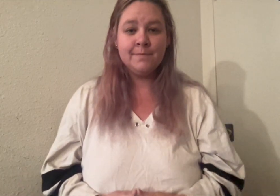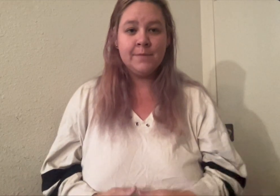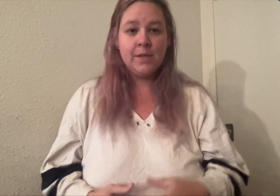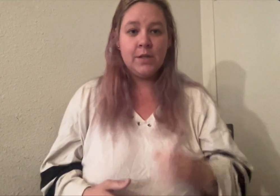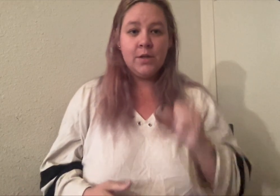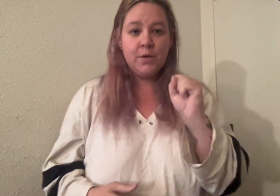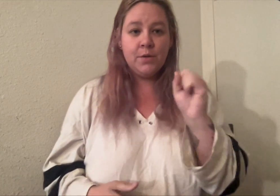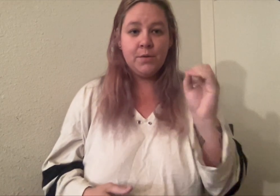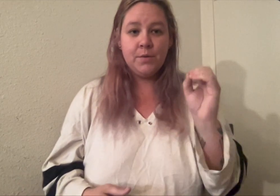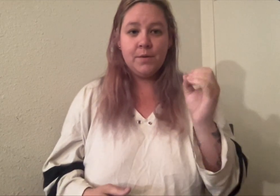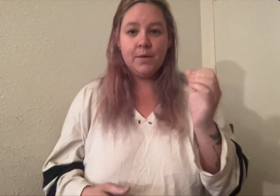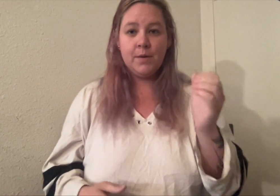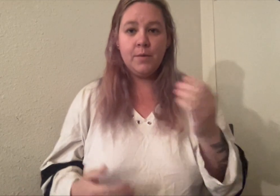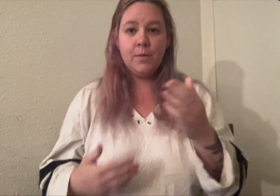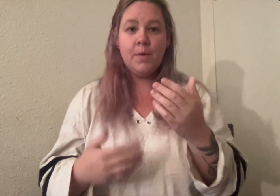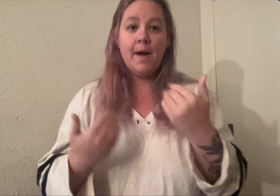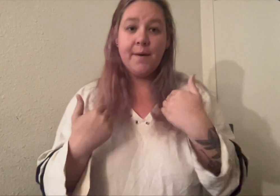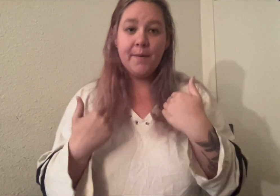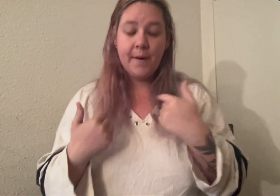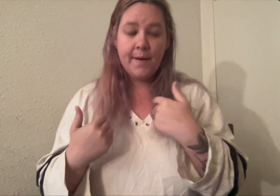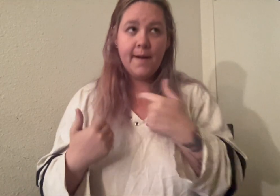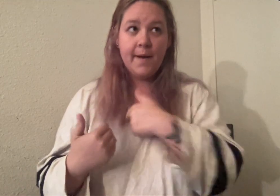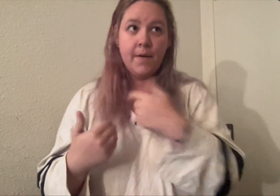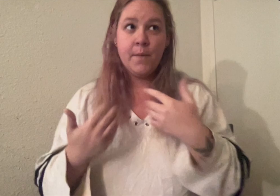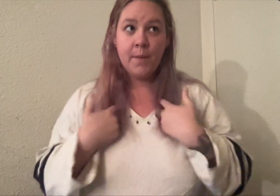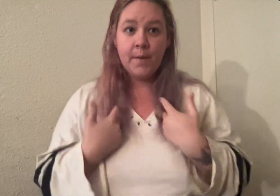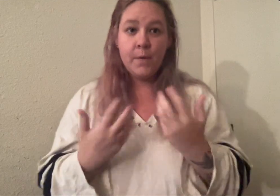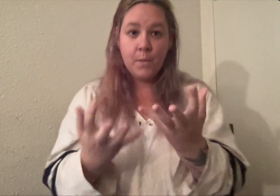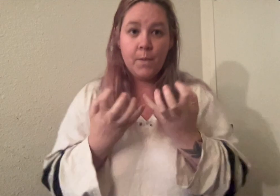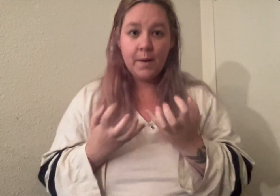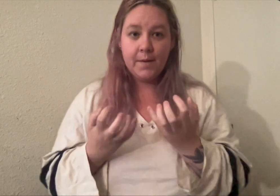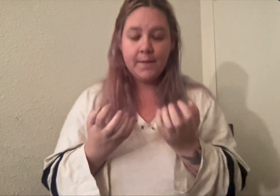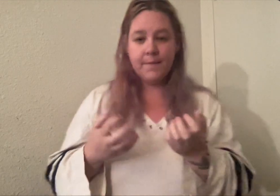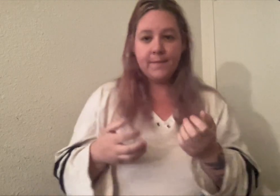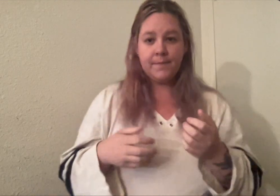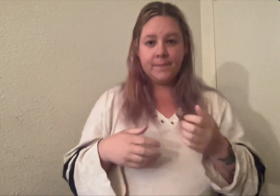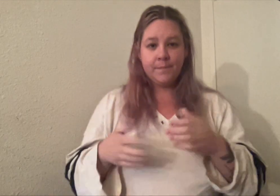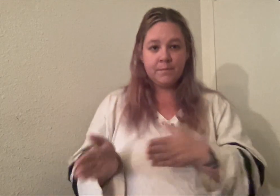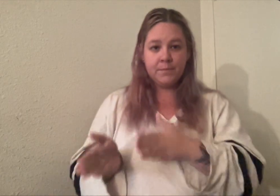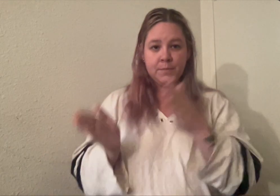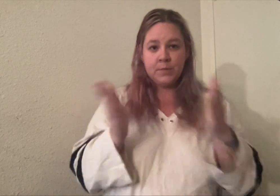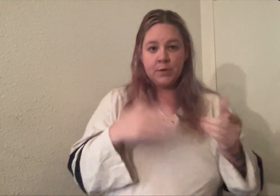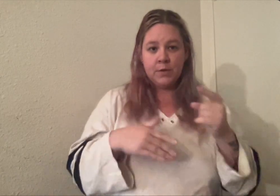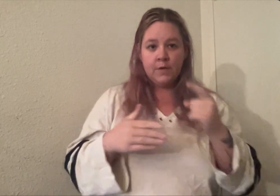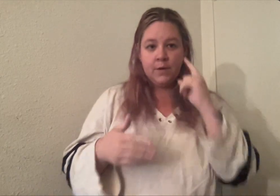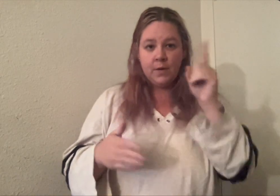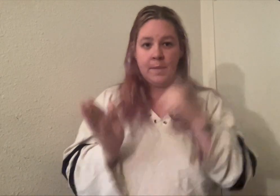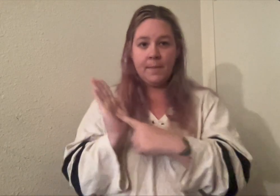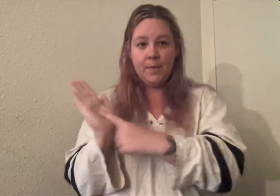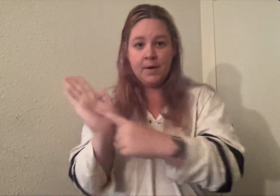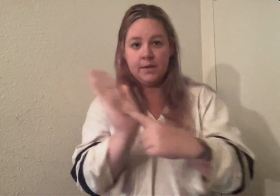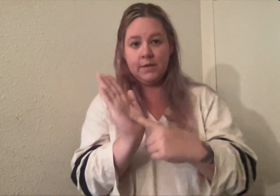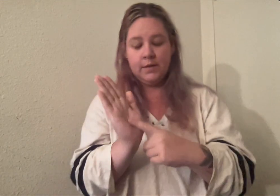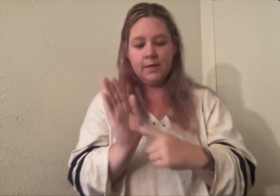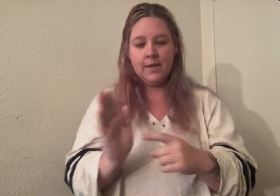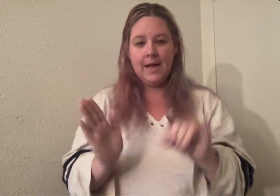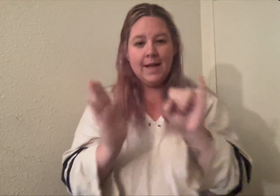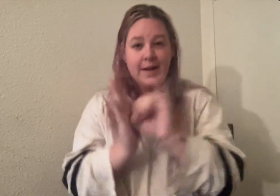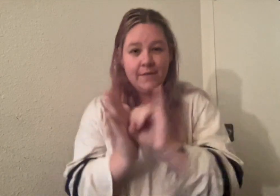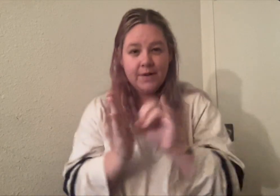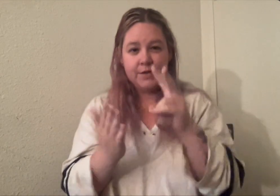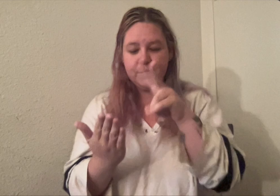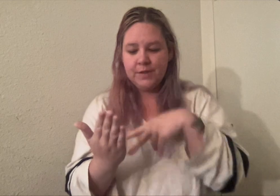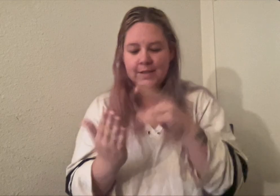specialist, coming from a skill-centered type of model, I'm going to identify those reading skills that are important to